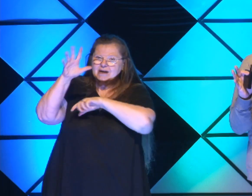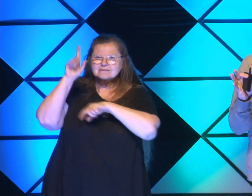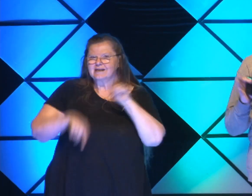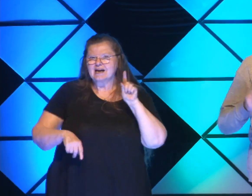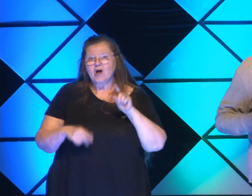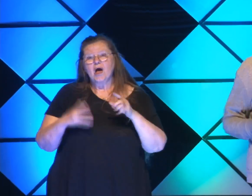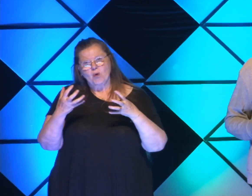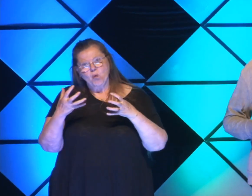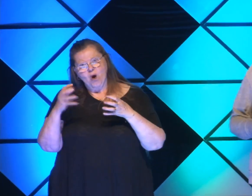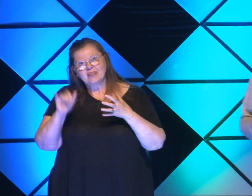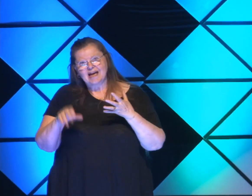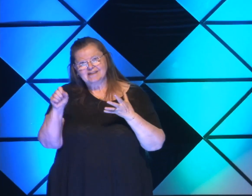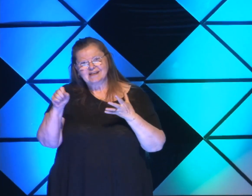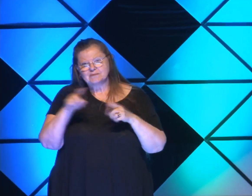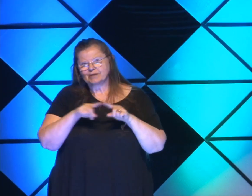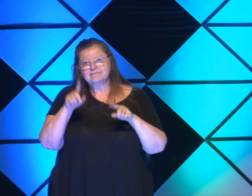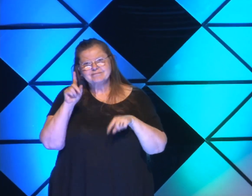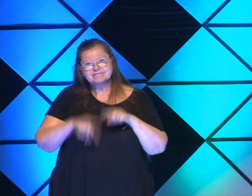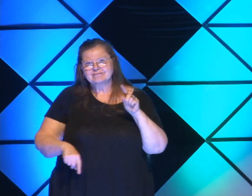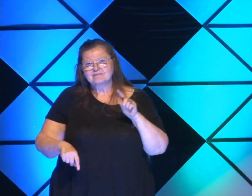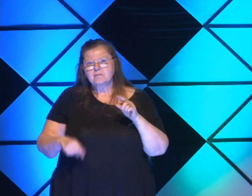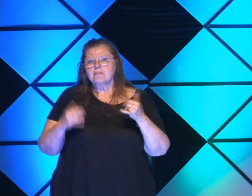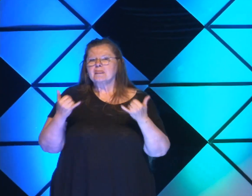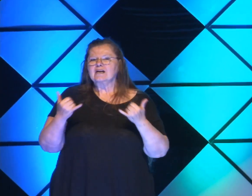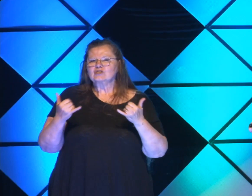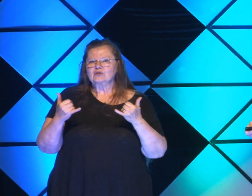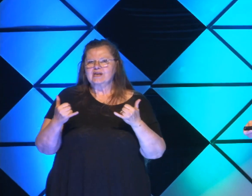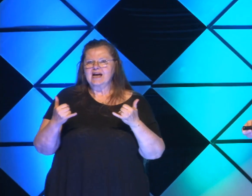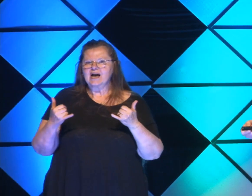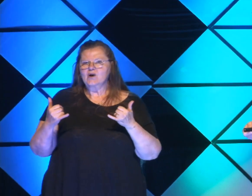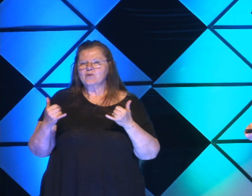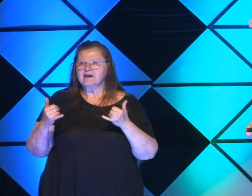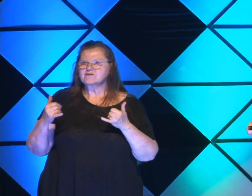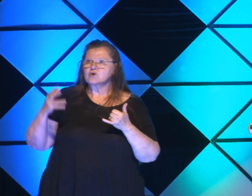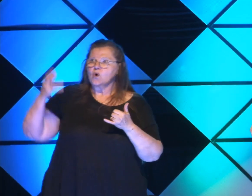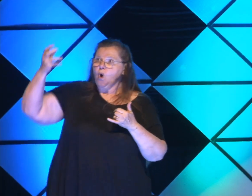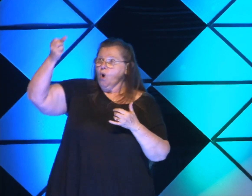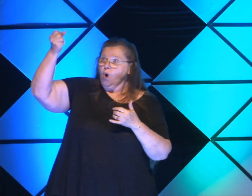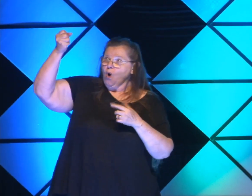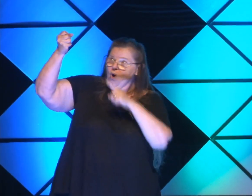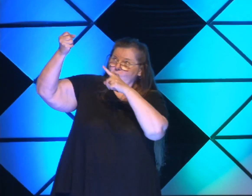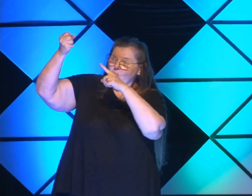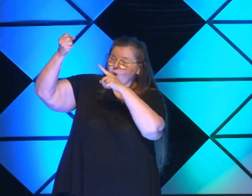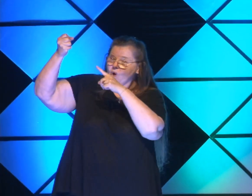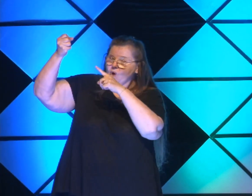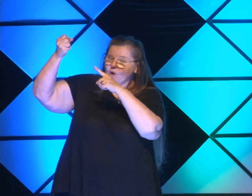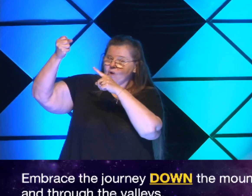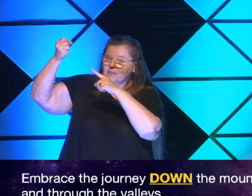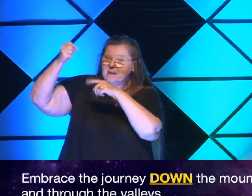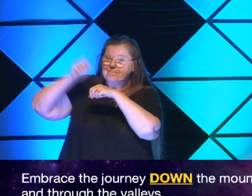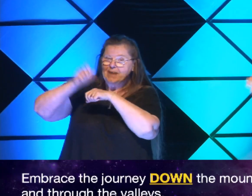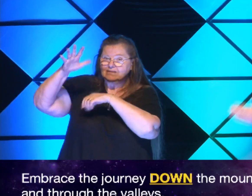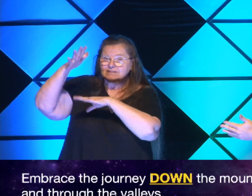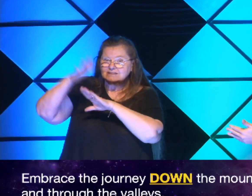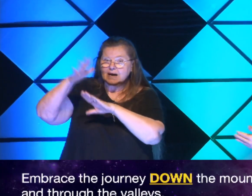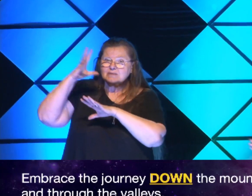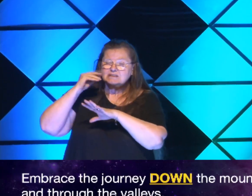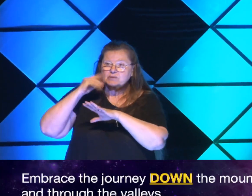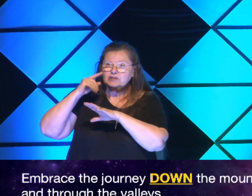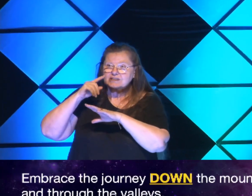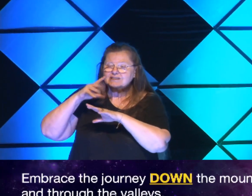want to, but we can't. And so not only do we have to embrace the mountaintop, the transfigurations, but we also have to embrace the journey